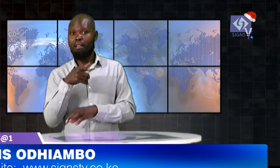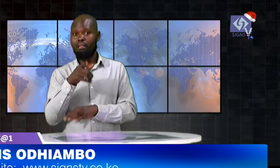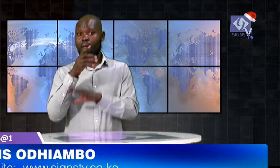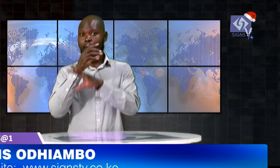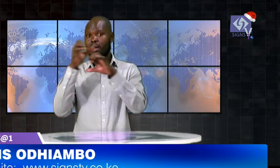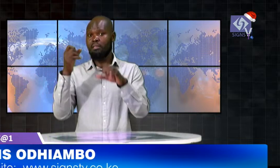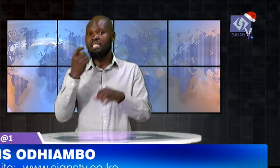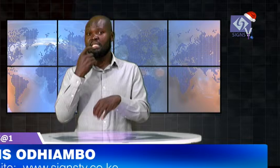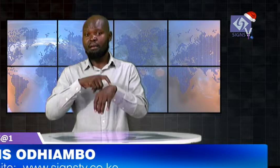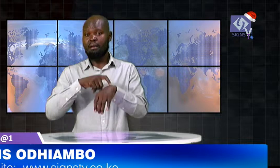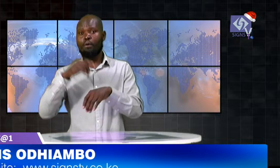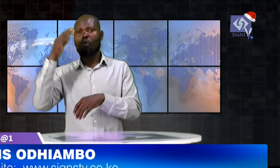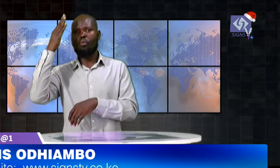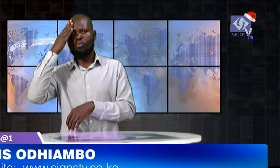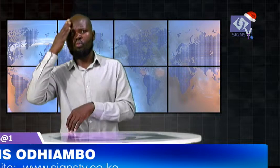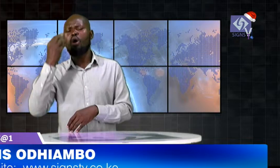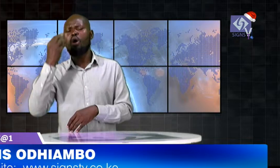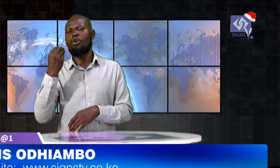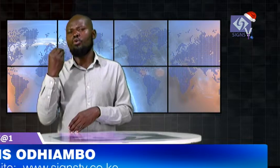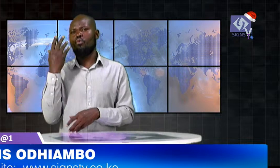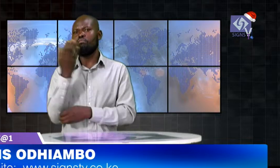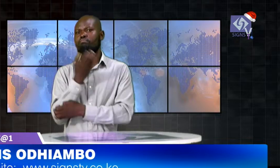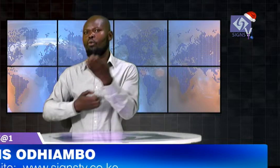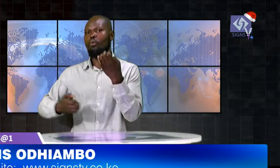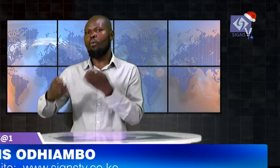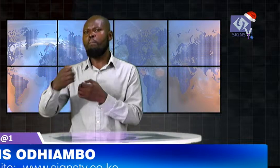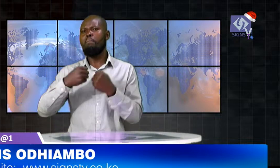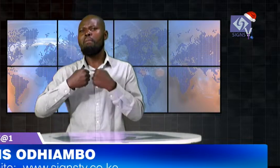have accused temporary hardship.